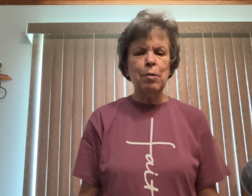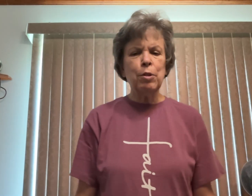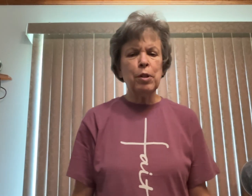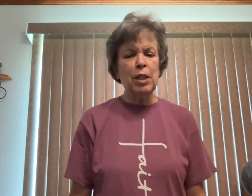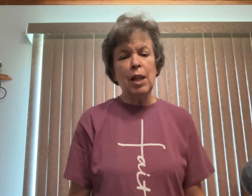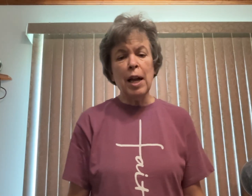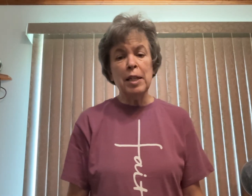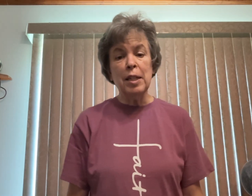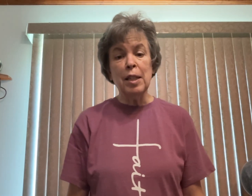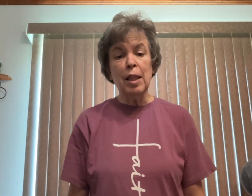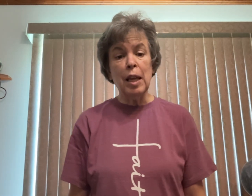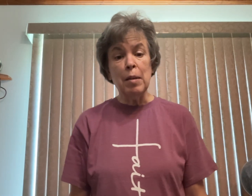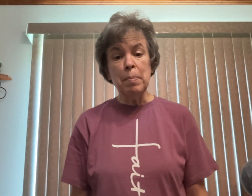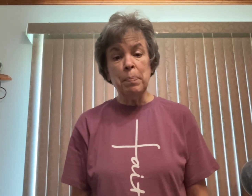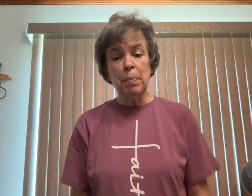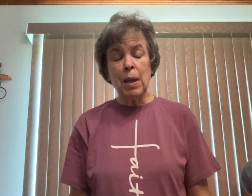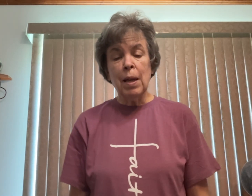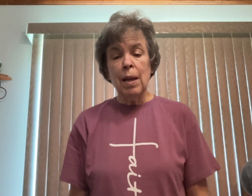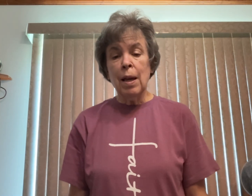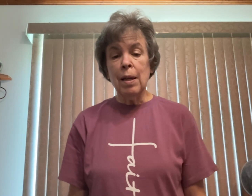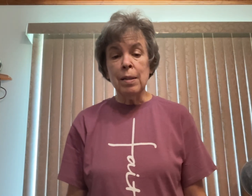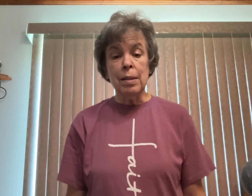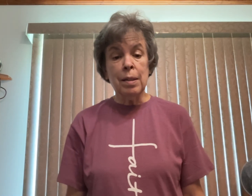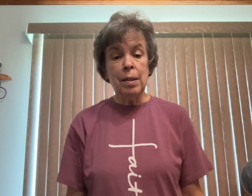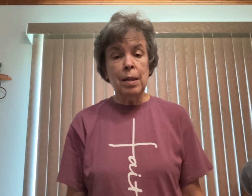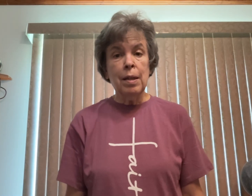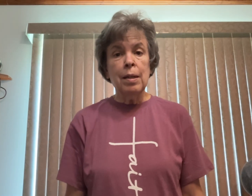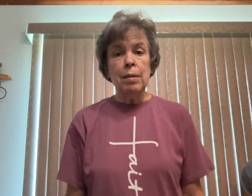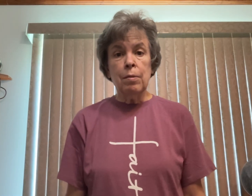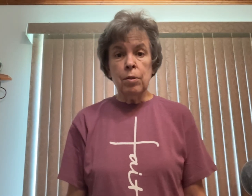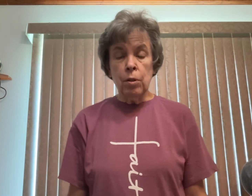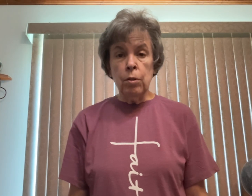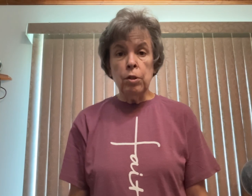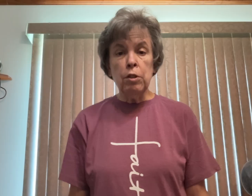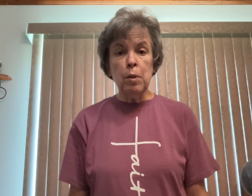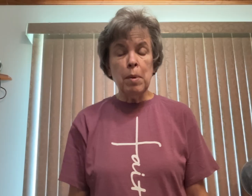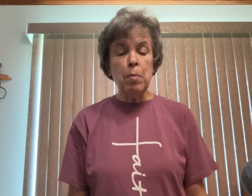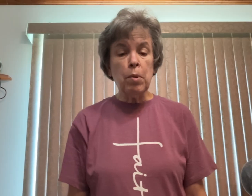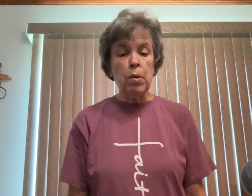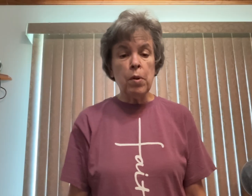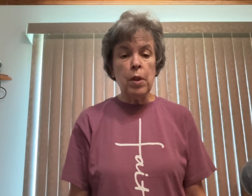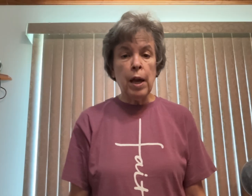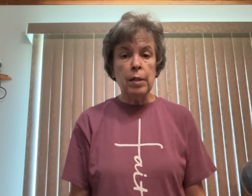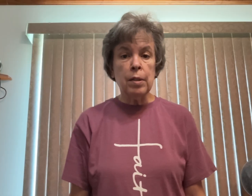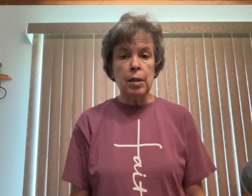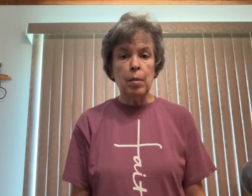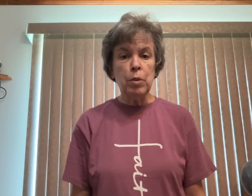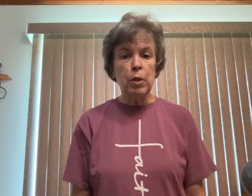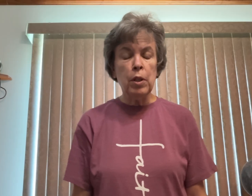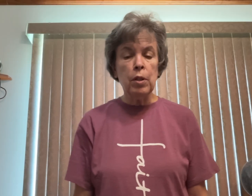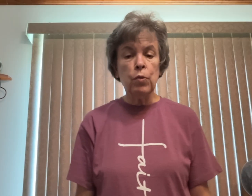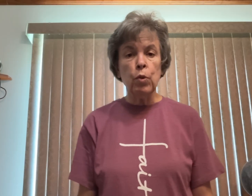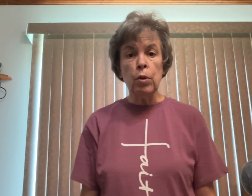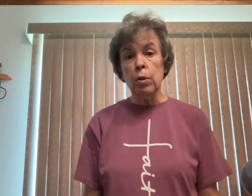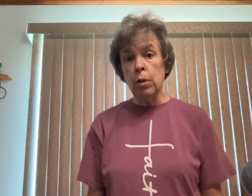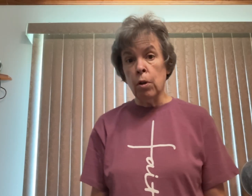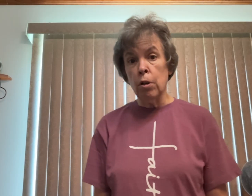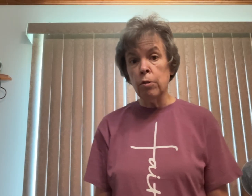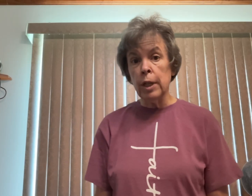today we're doing the lion and the lamb. And you need to remember that I'm doing this for